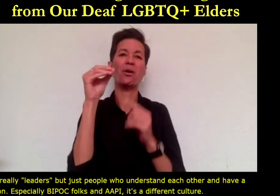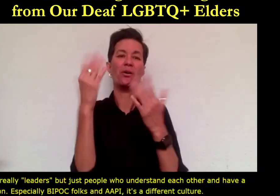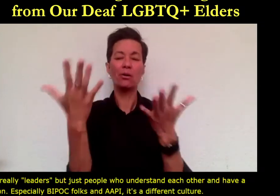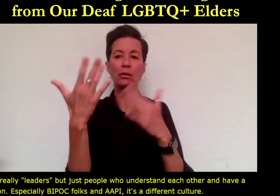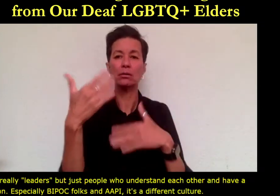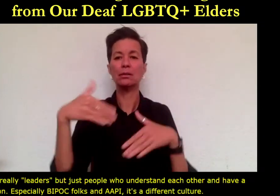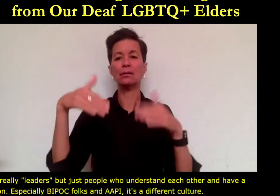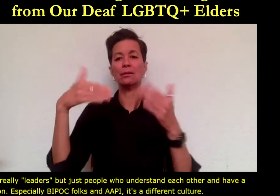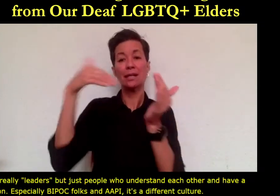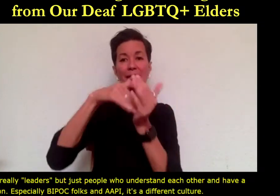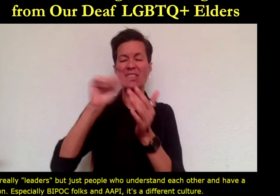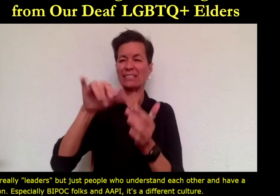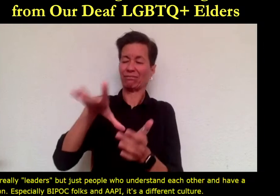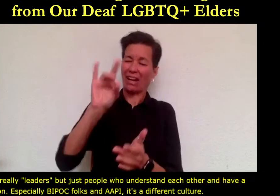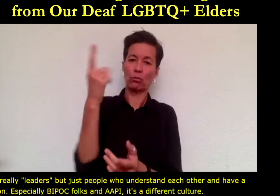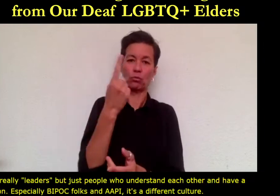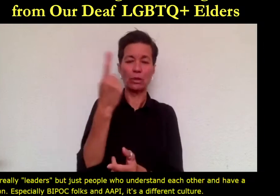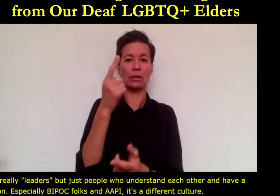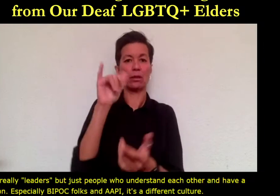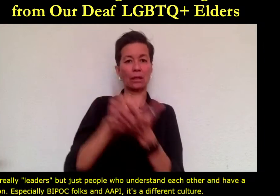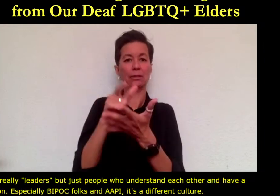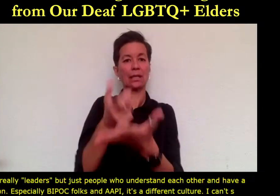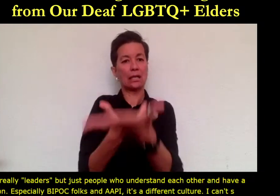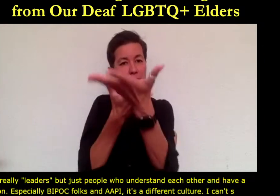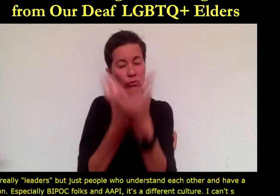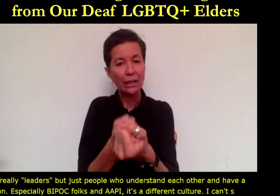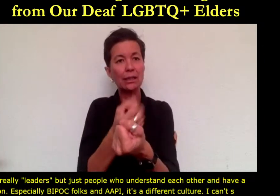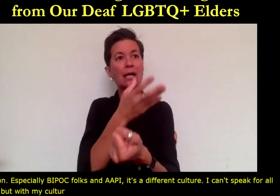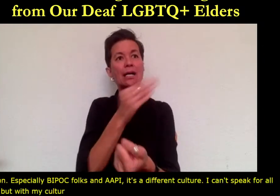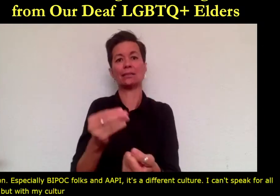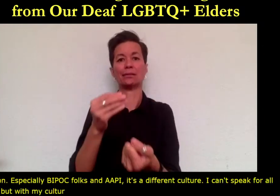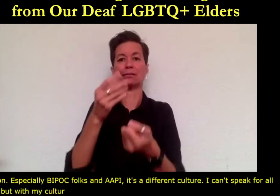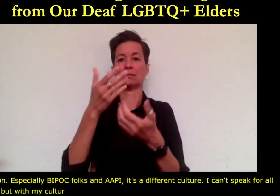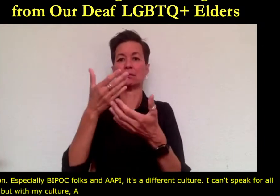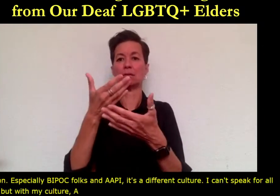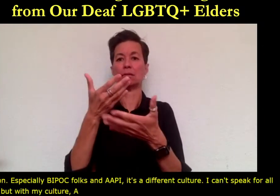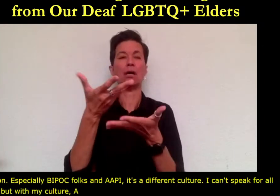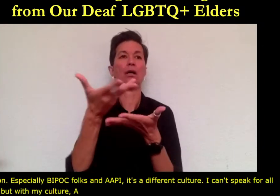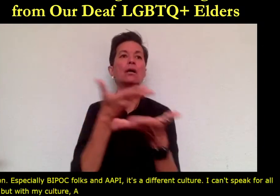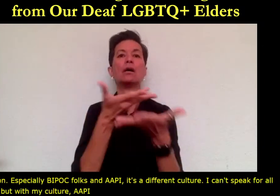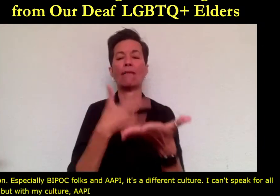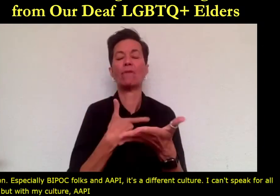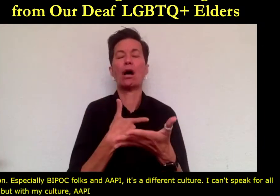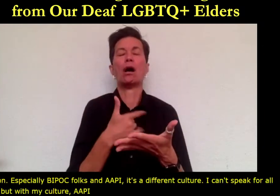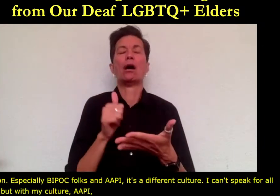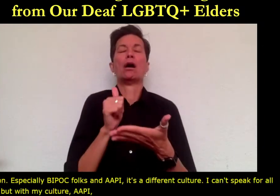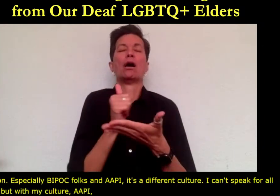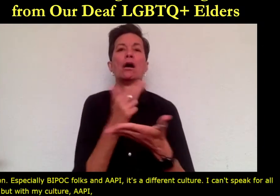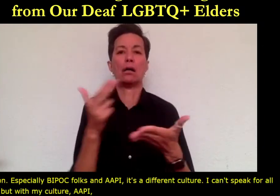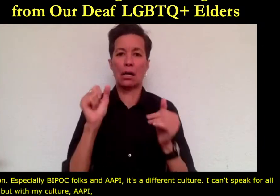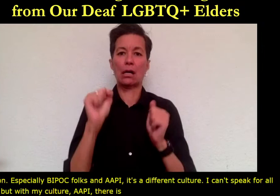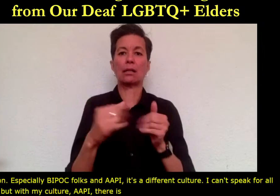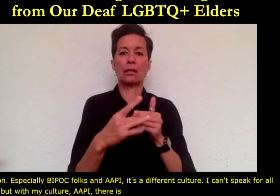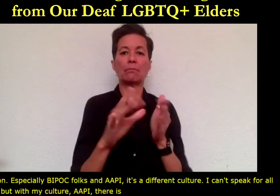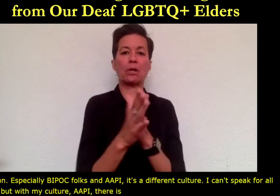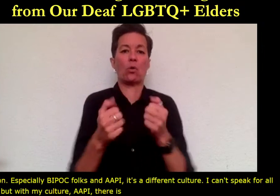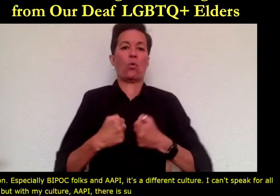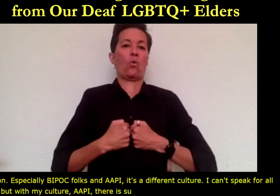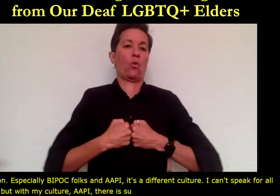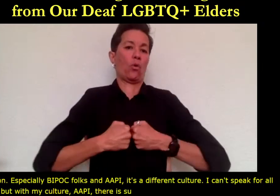pride uh there that again you have to find someone you trust and that you can feel comfortable